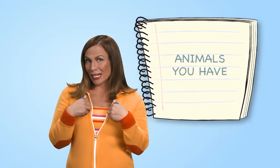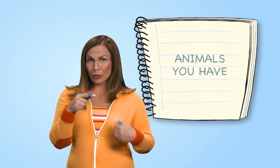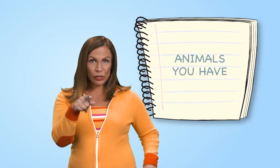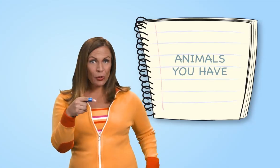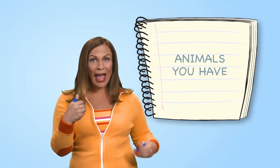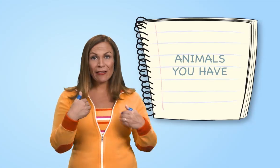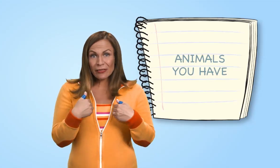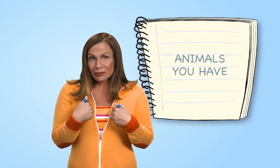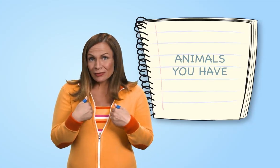Animals you have?